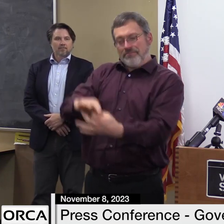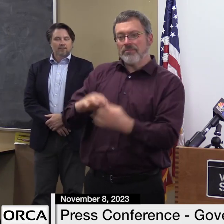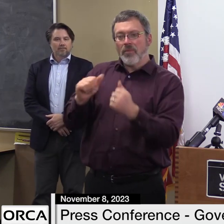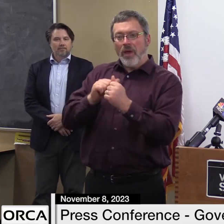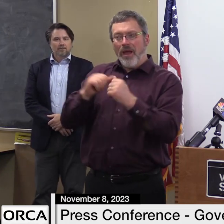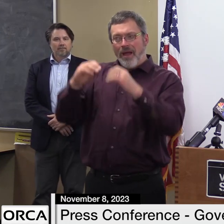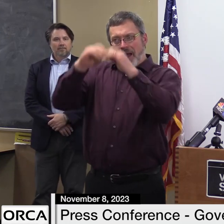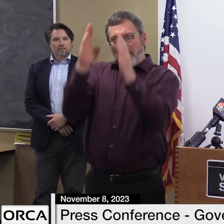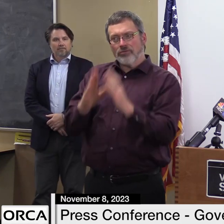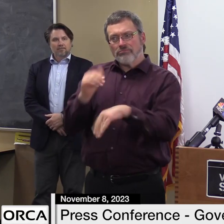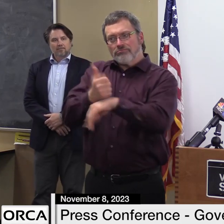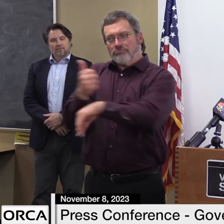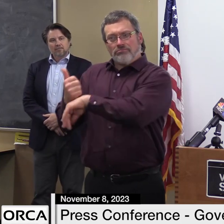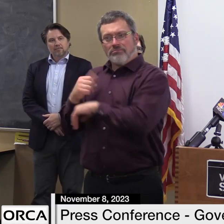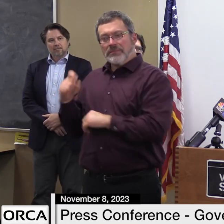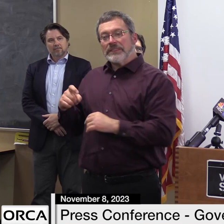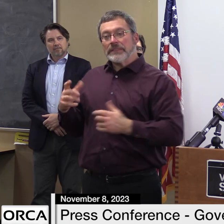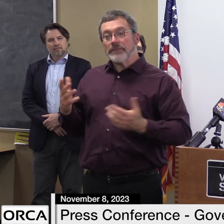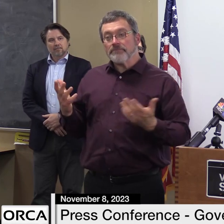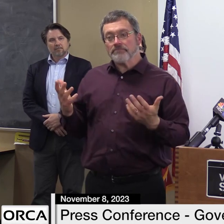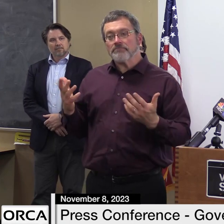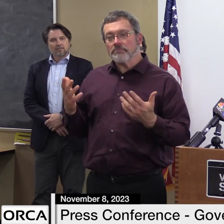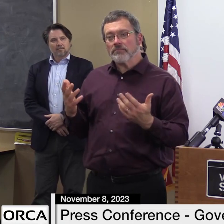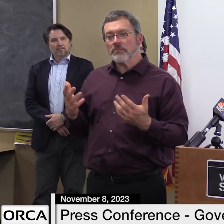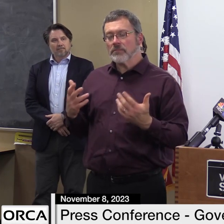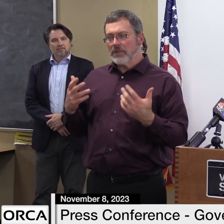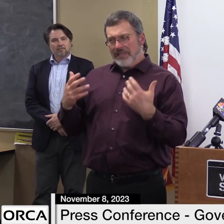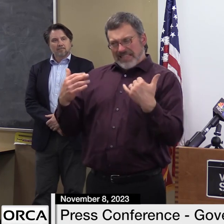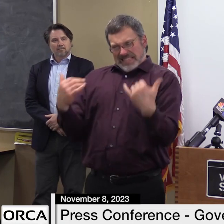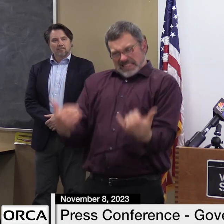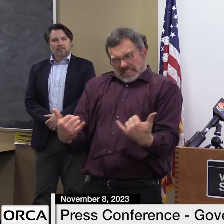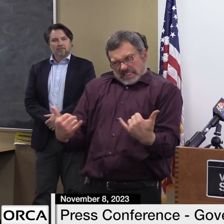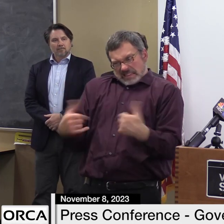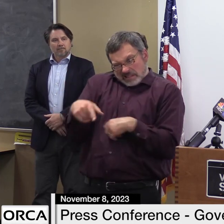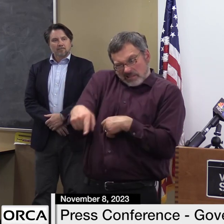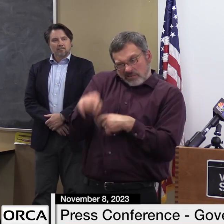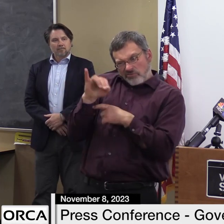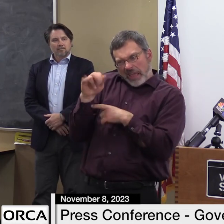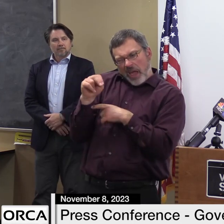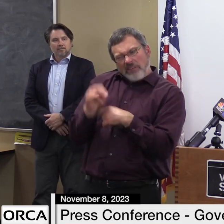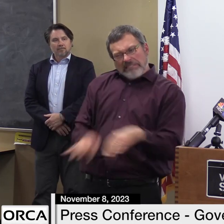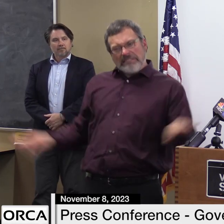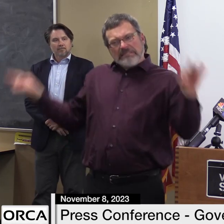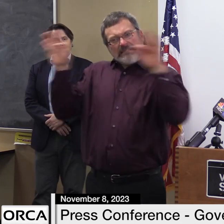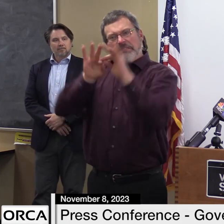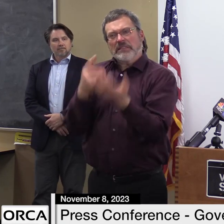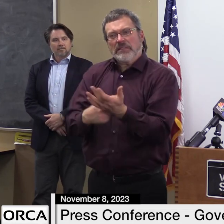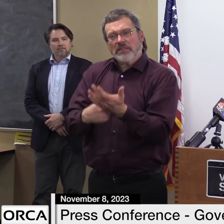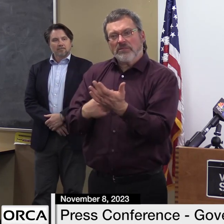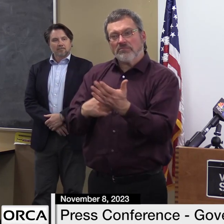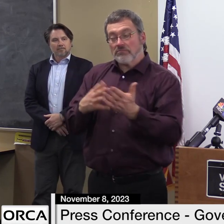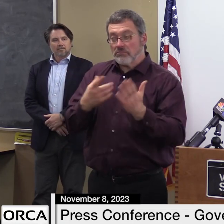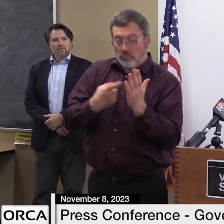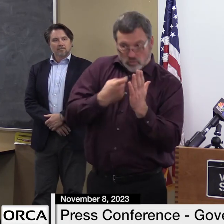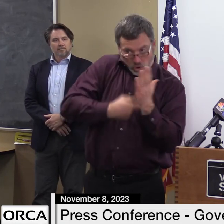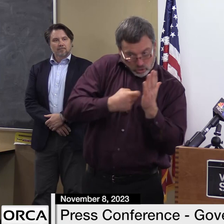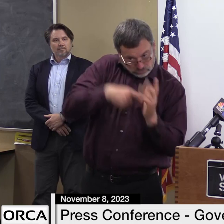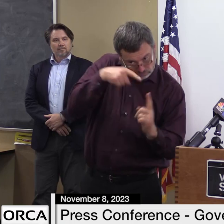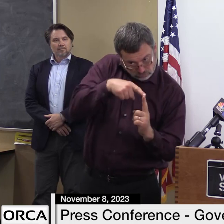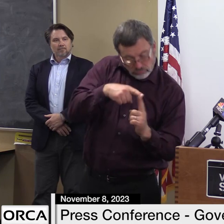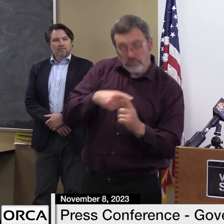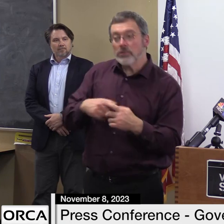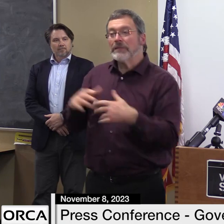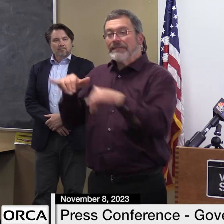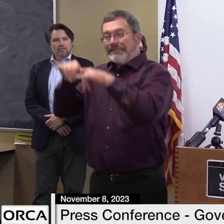is time for us to come together to take on the regulatory and cost issues that have been growing for far too long. Because the reality